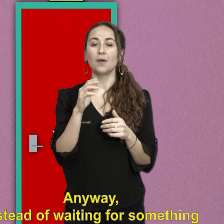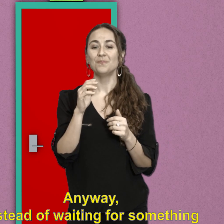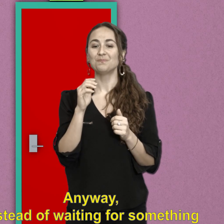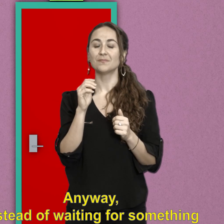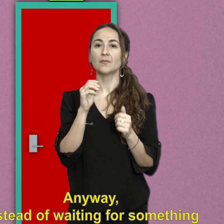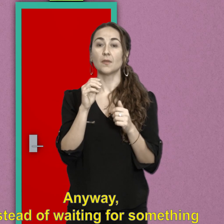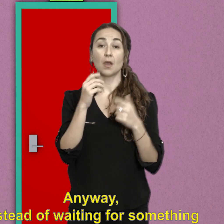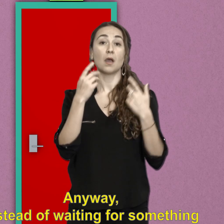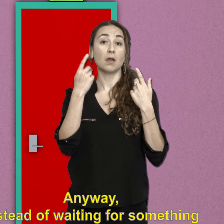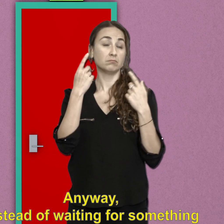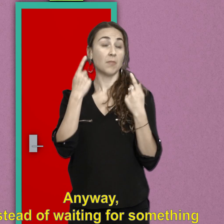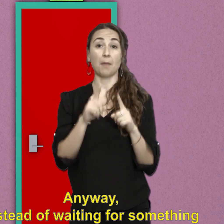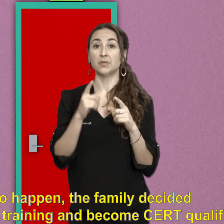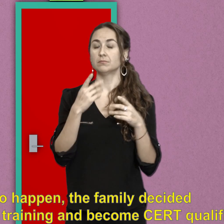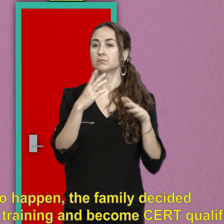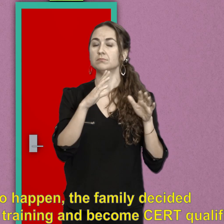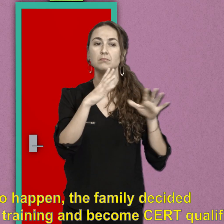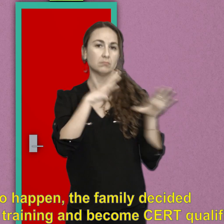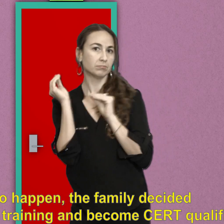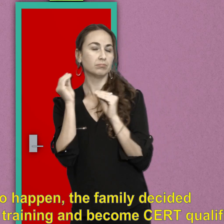Anyway, instead of waiting for something to happen,